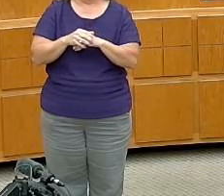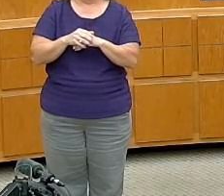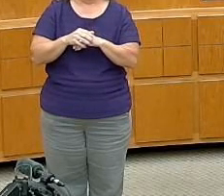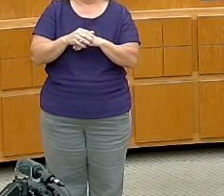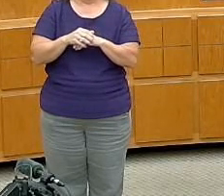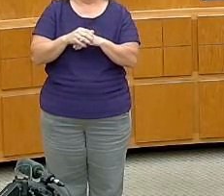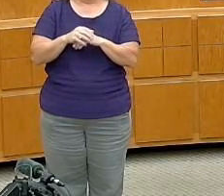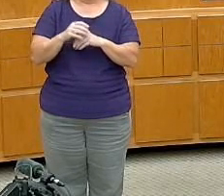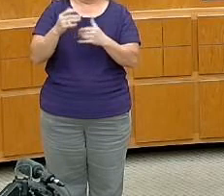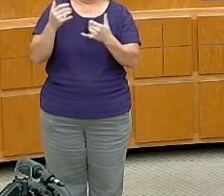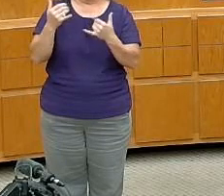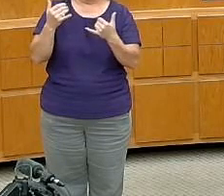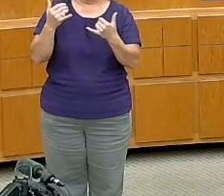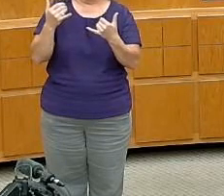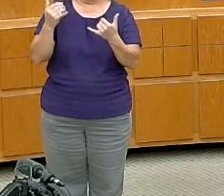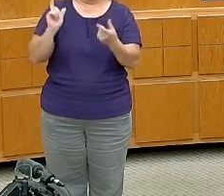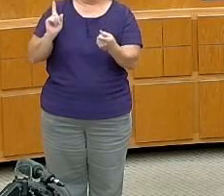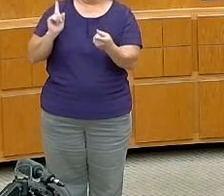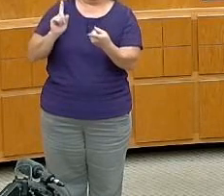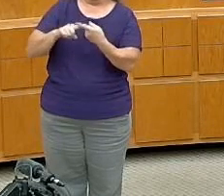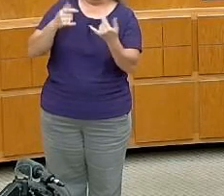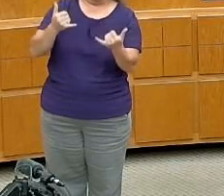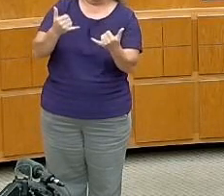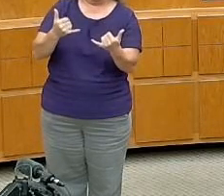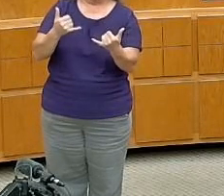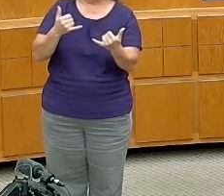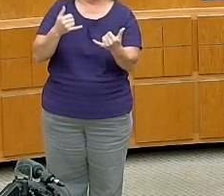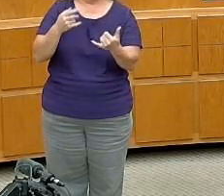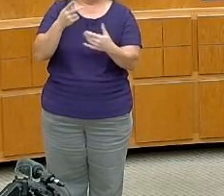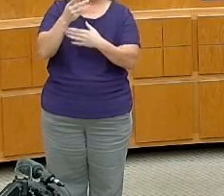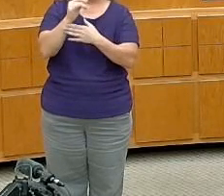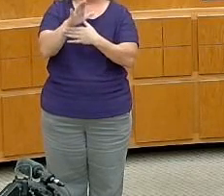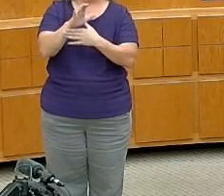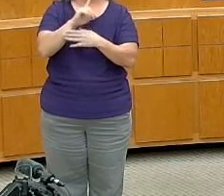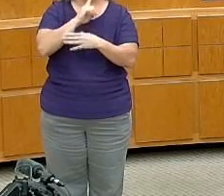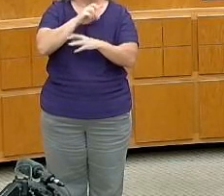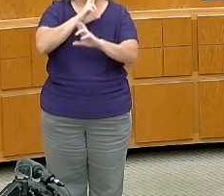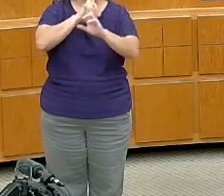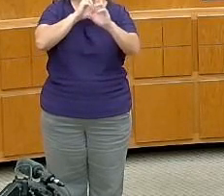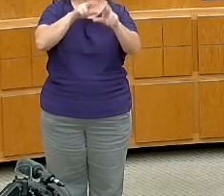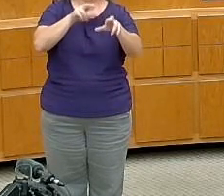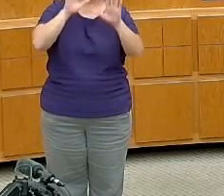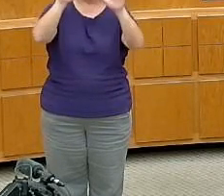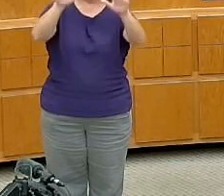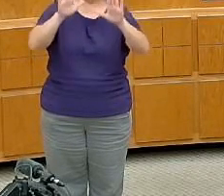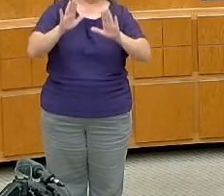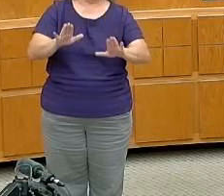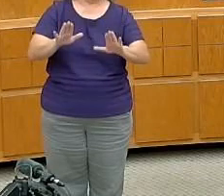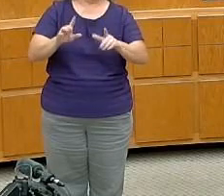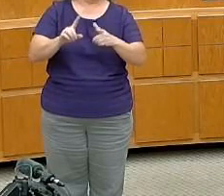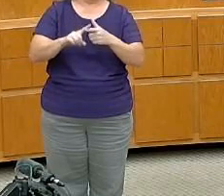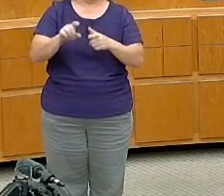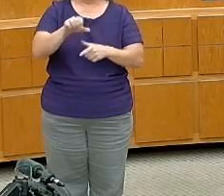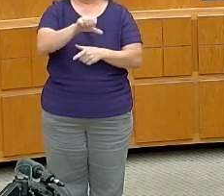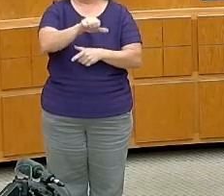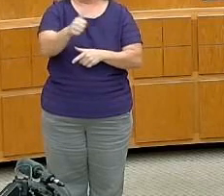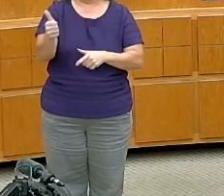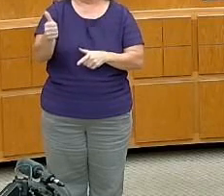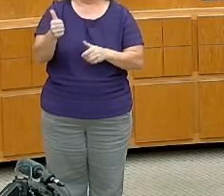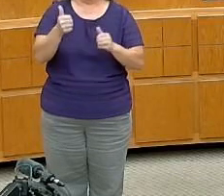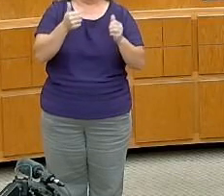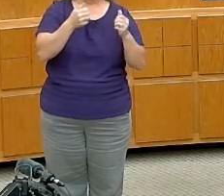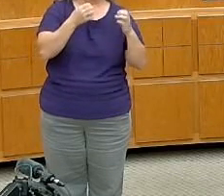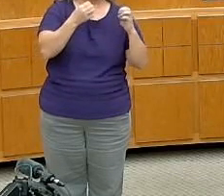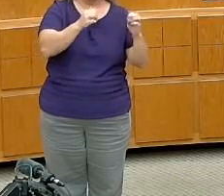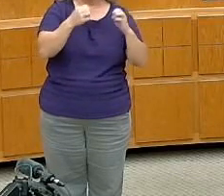to date, I'm happy to report that the public has responded. The public has responded tremendously to other efforts to